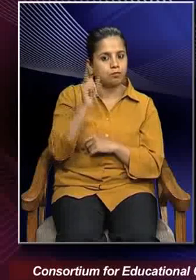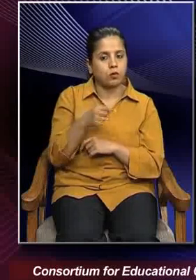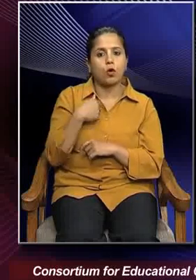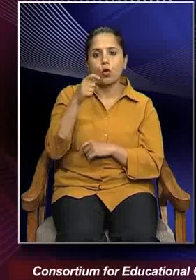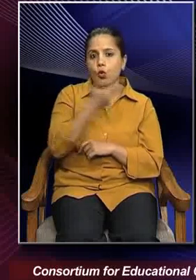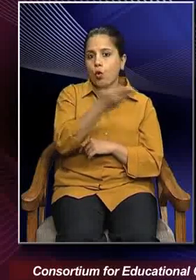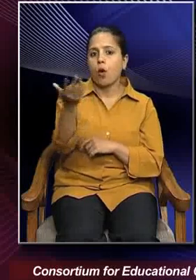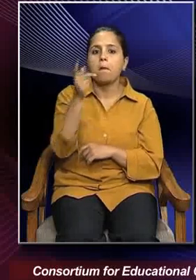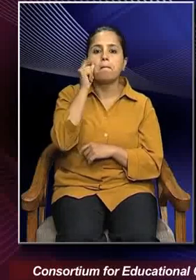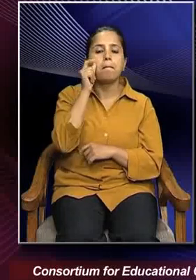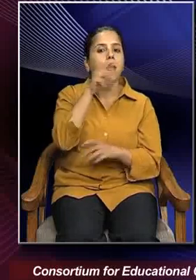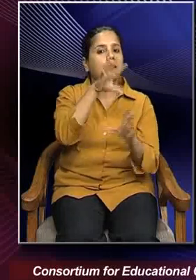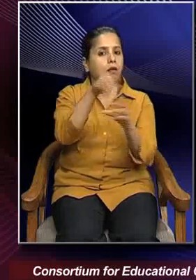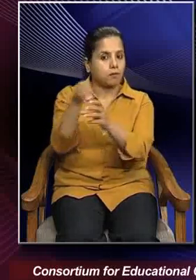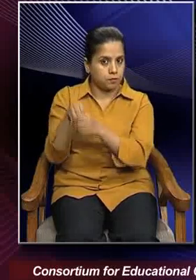men.